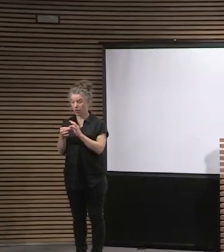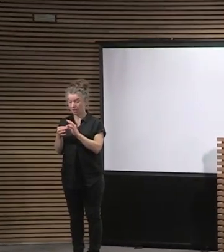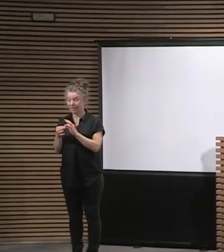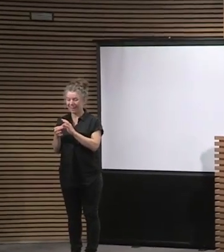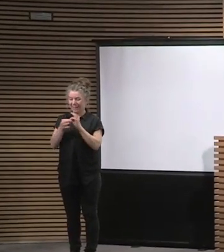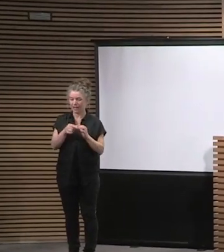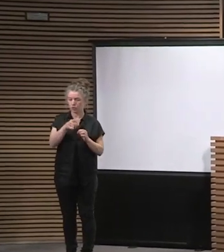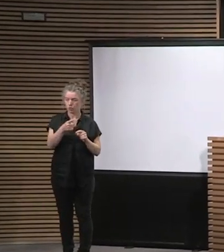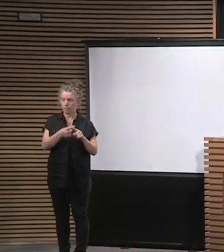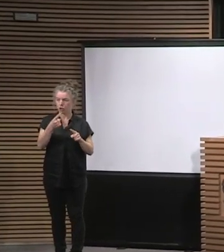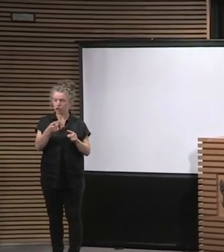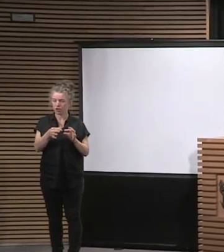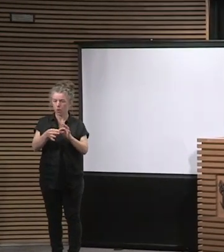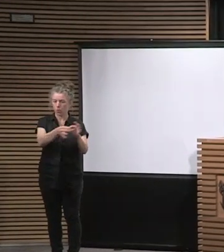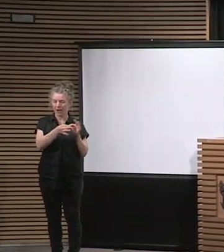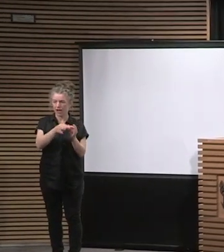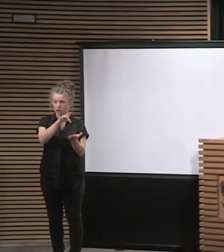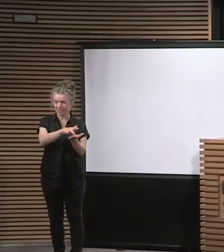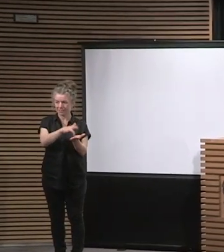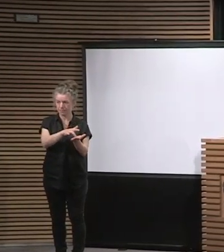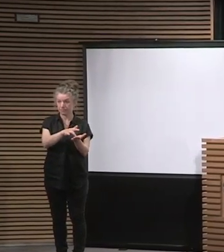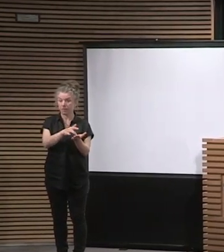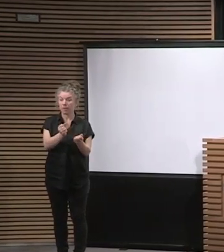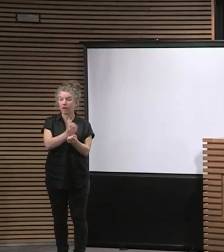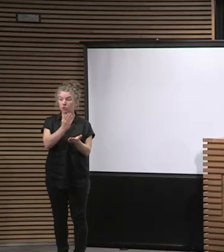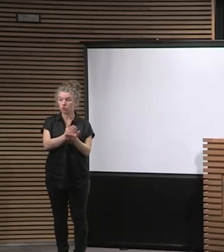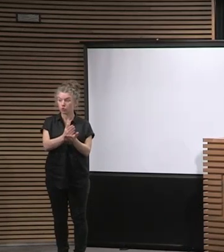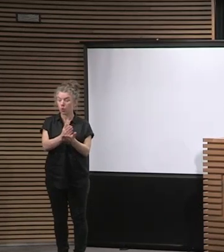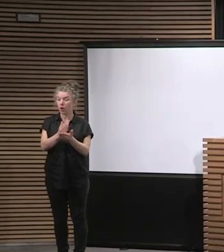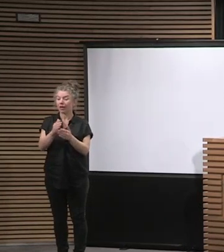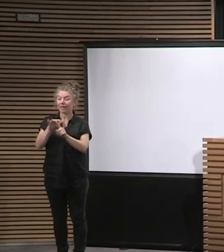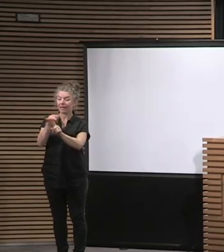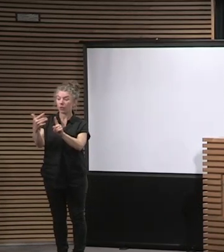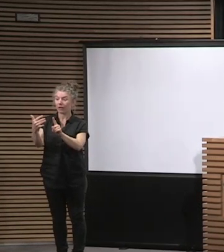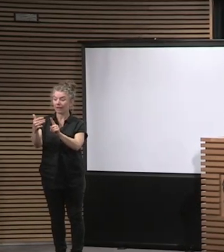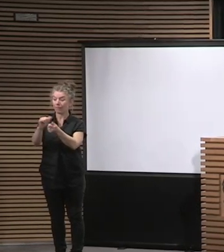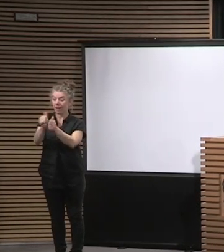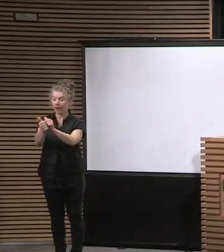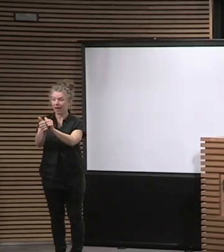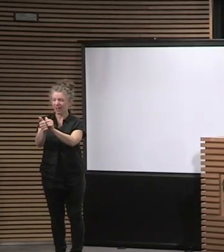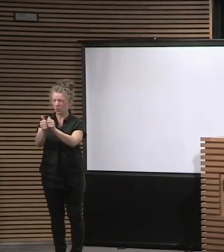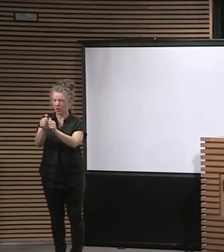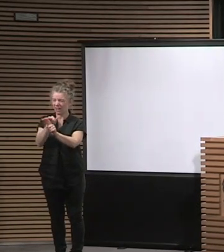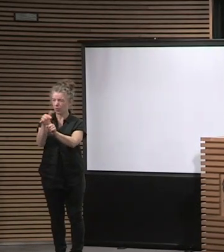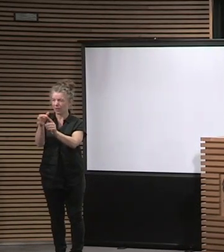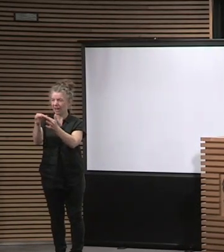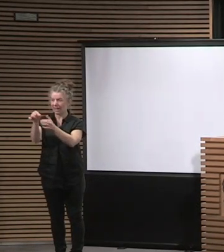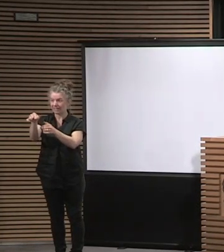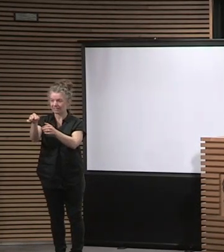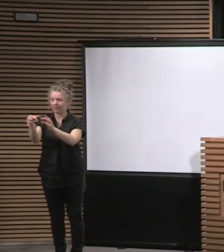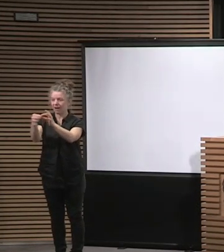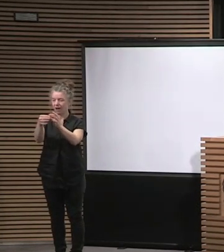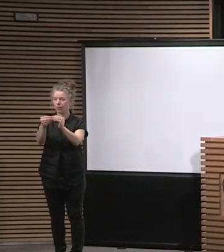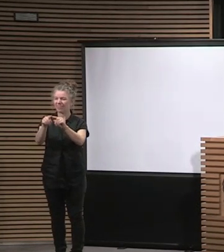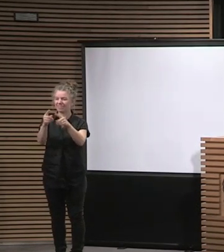so that we're making sure that alignment with iwi partners is tight between health but also emergency management, outreach into